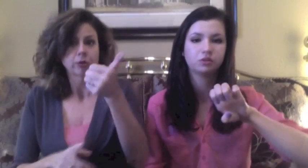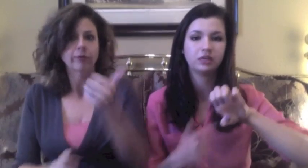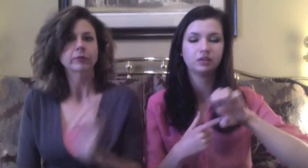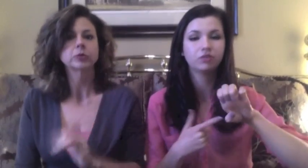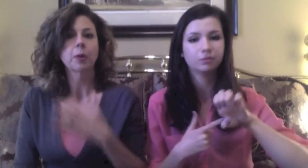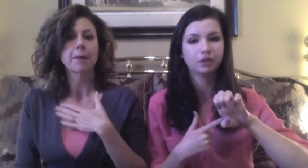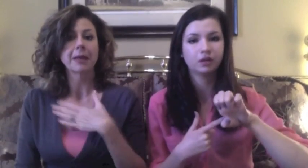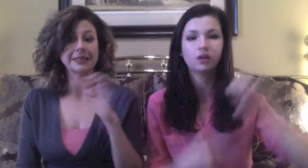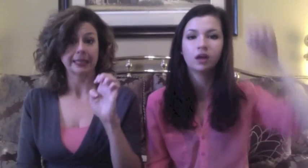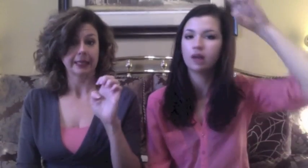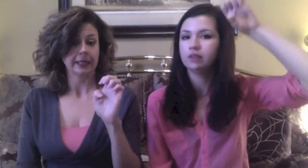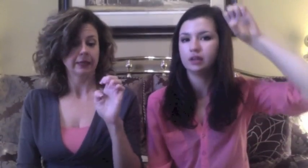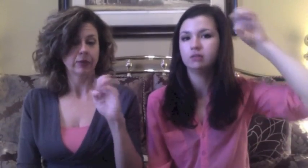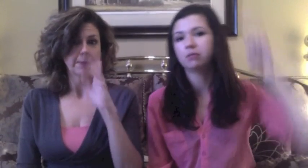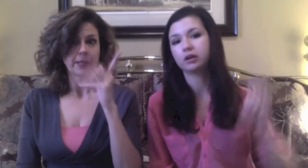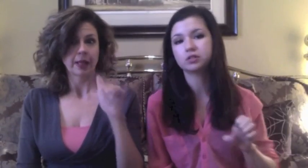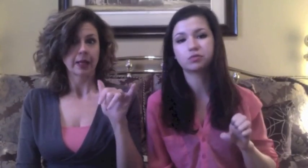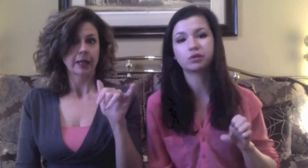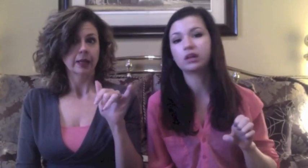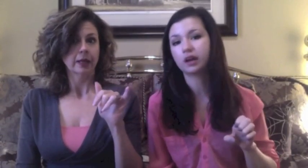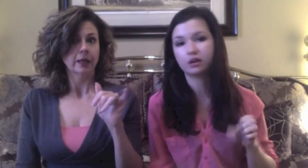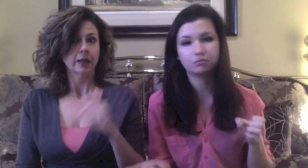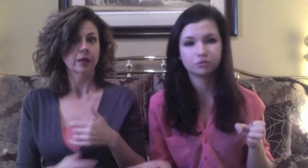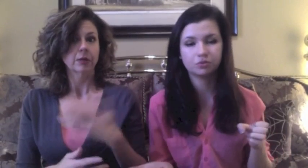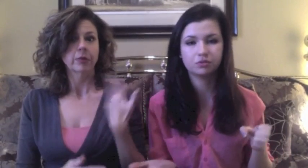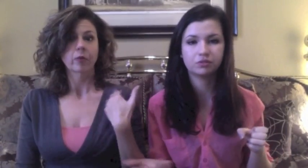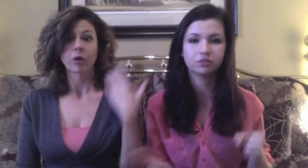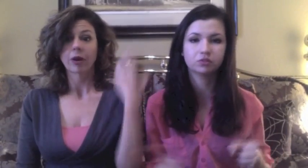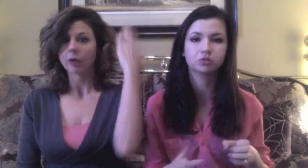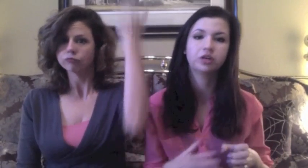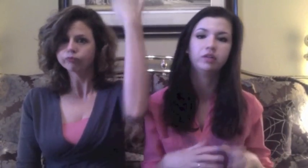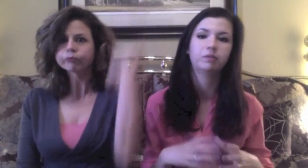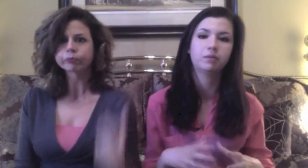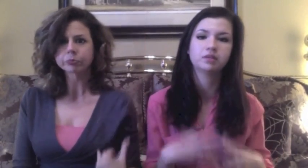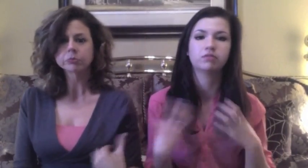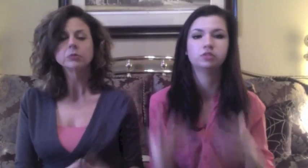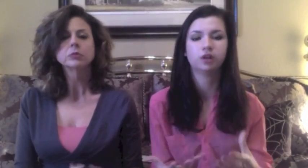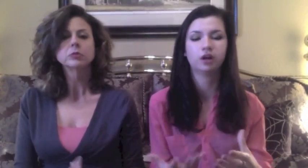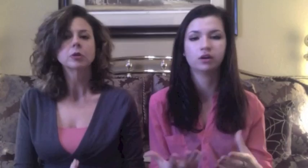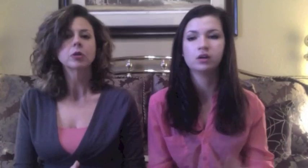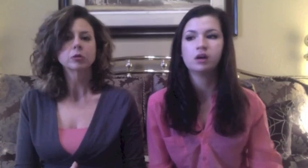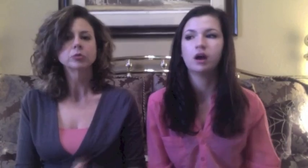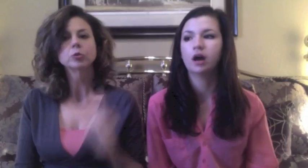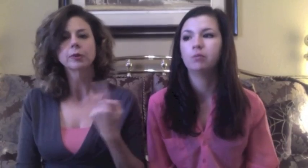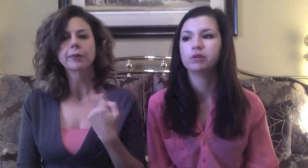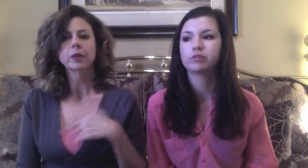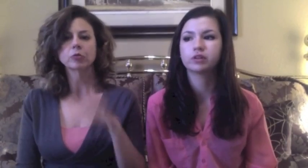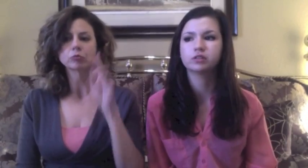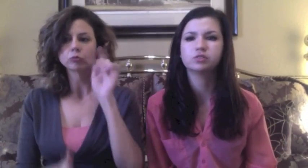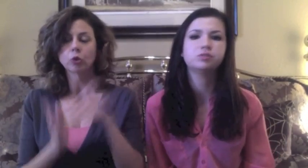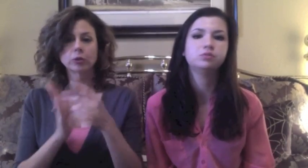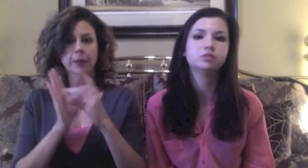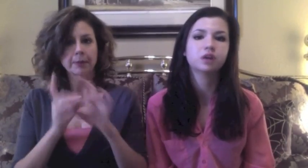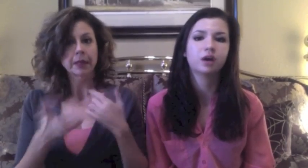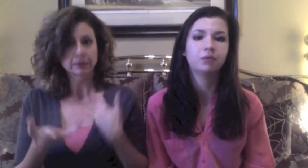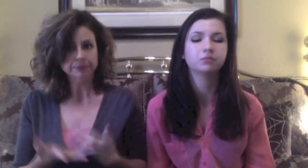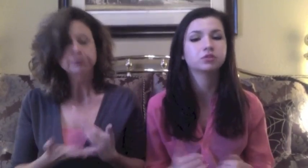So mine is with an E for Emily. And then I used to have really long hair. So it was a physical trait about myself that stood out. We had a friend